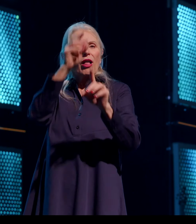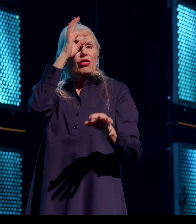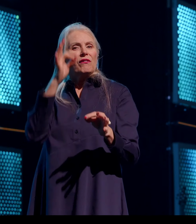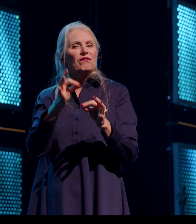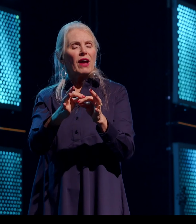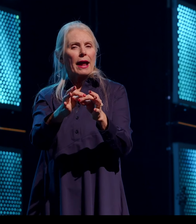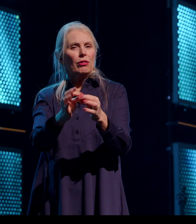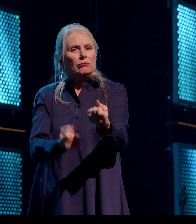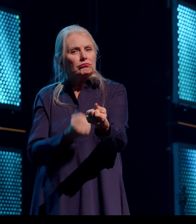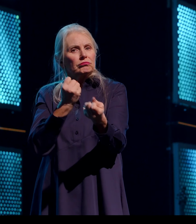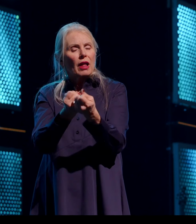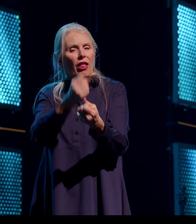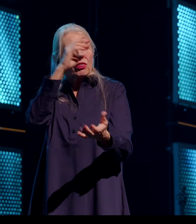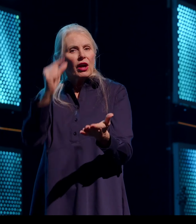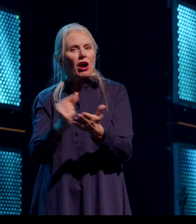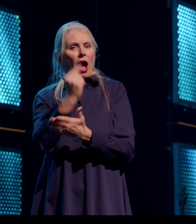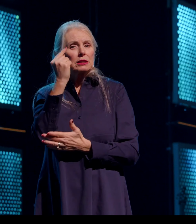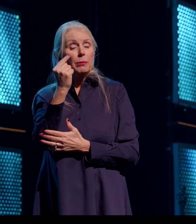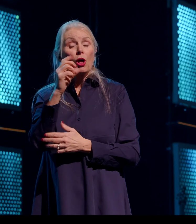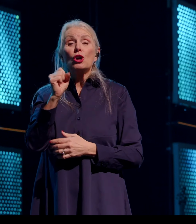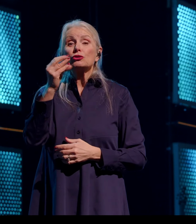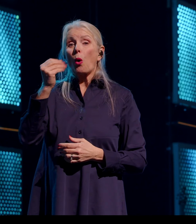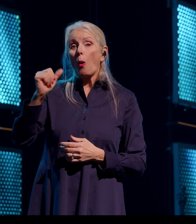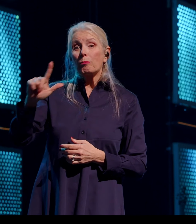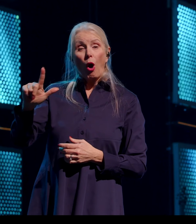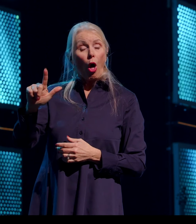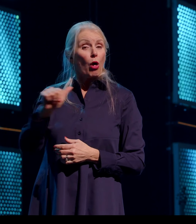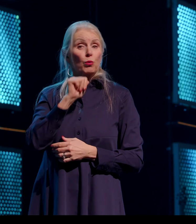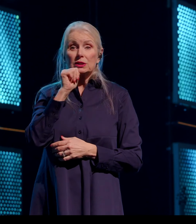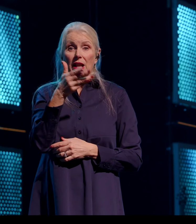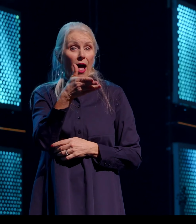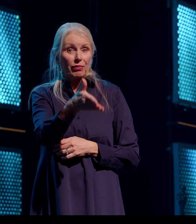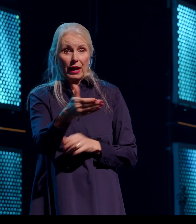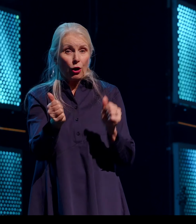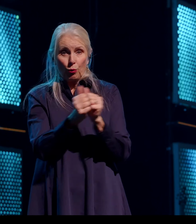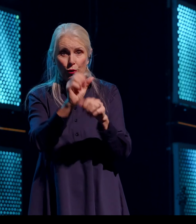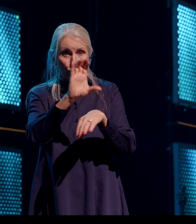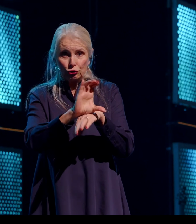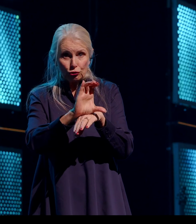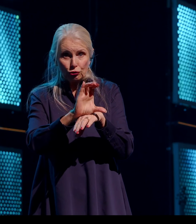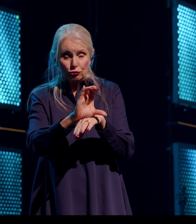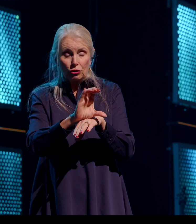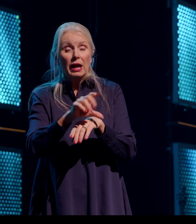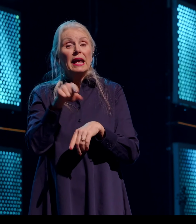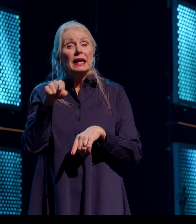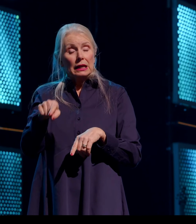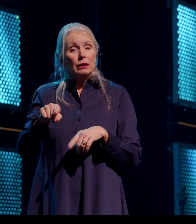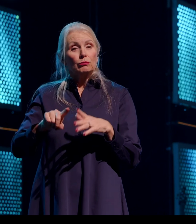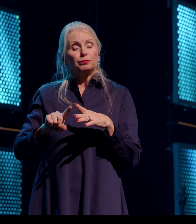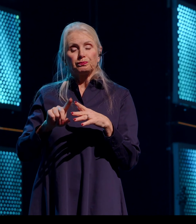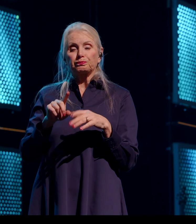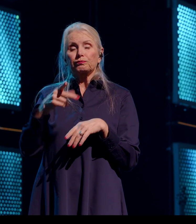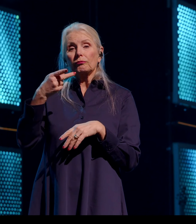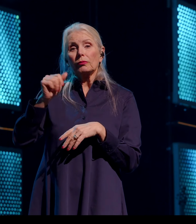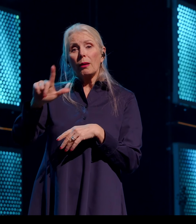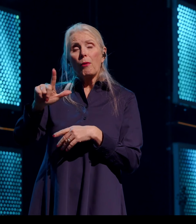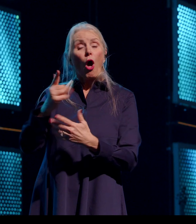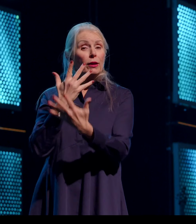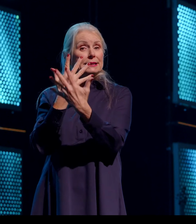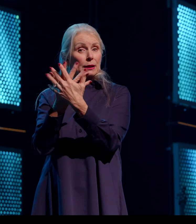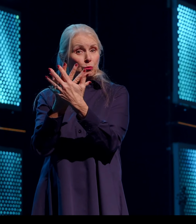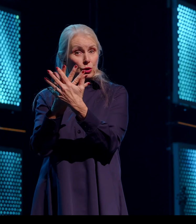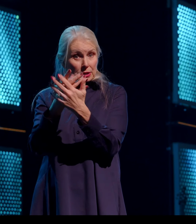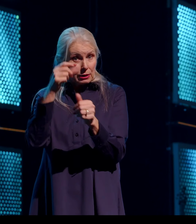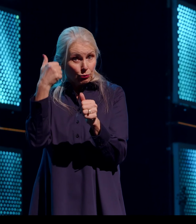gospel. Paul's not with this church. If you weren't with us when we started talking about the introduction in the fall, Paul's in prison.